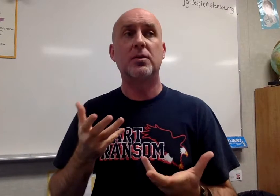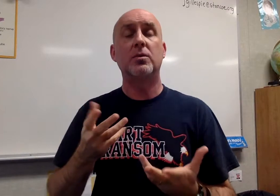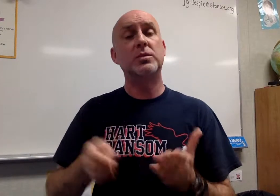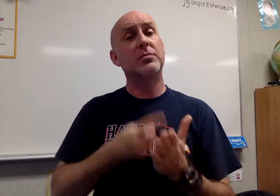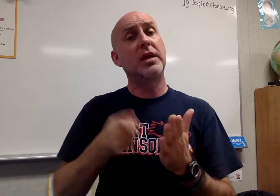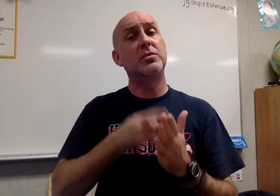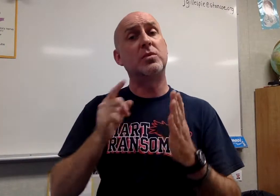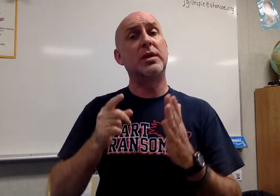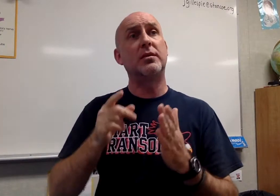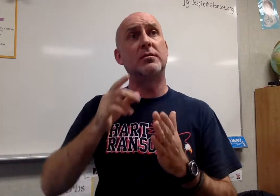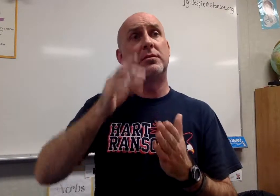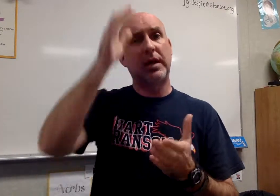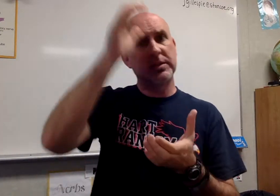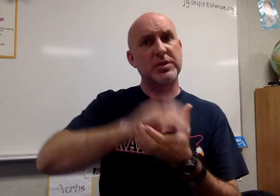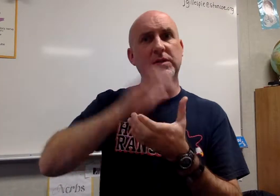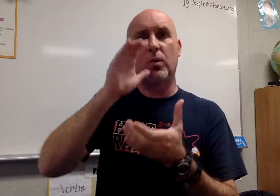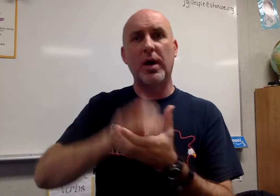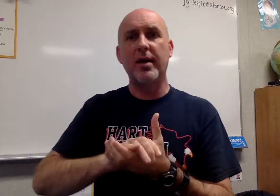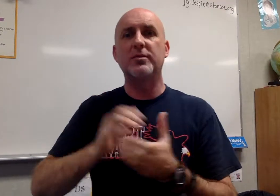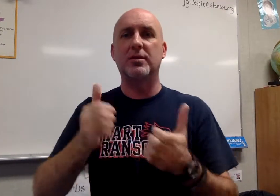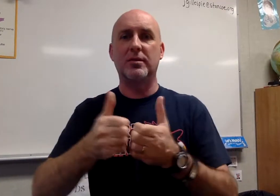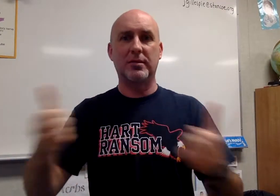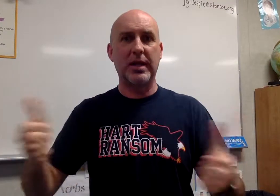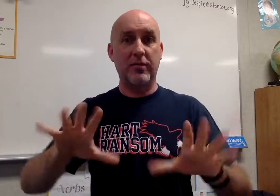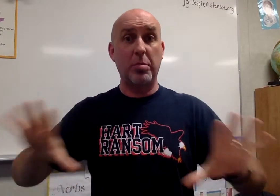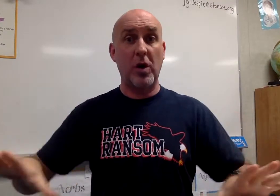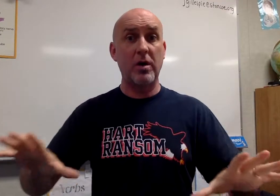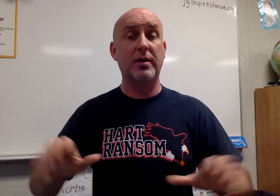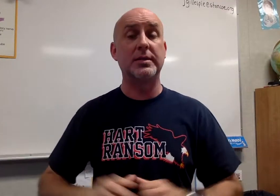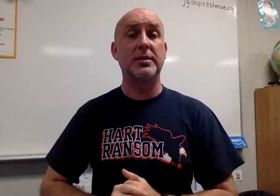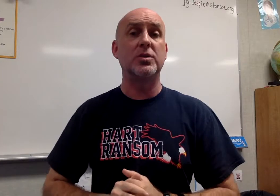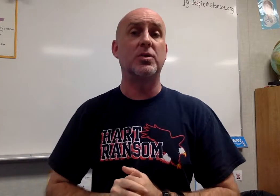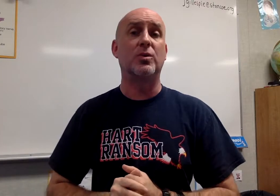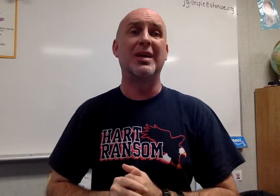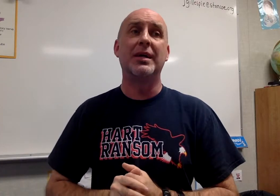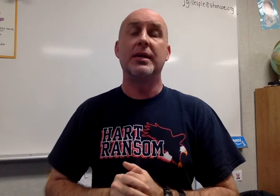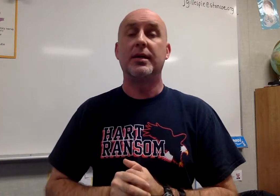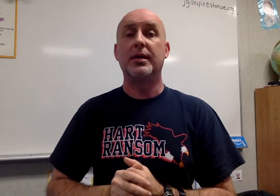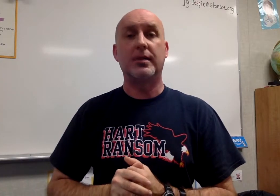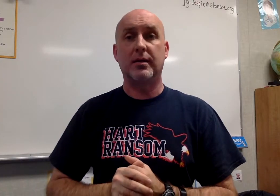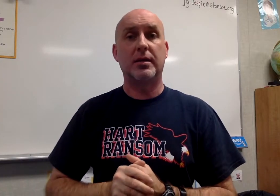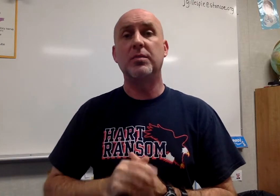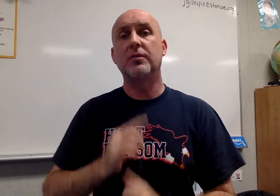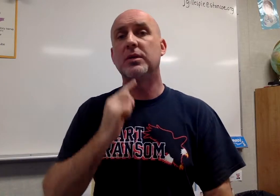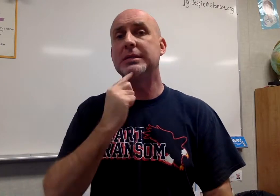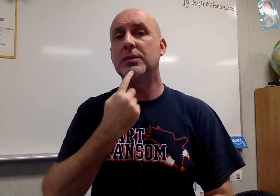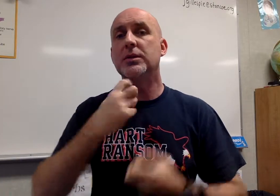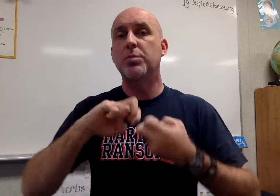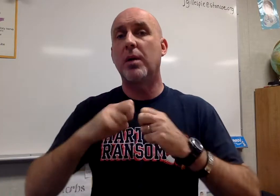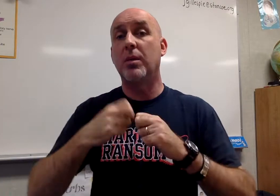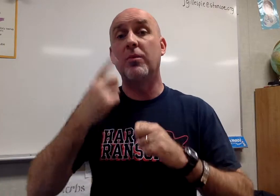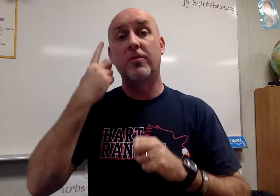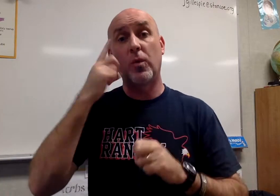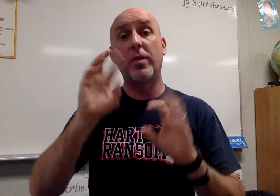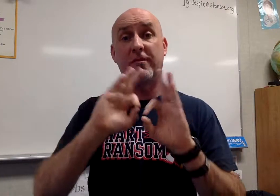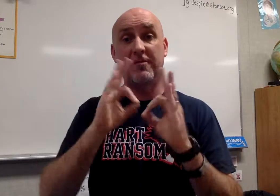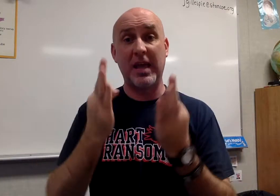So sometimes when husbands and wives are kind of apart on this issue, it can be a very serious problem for the